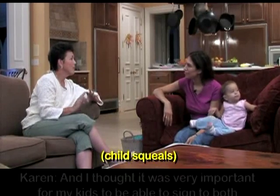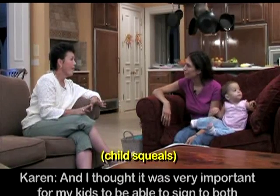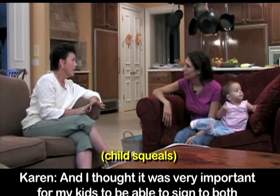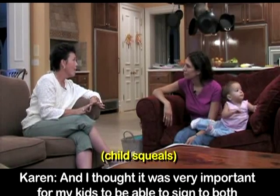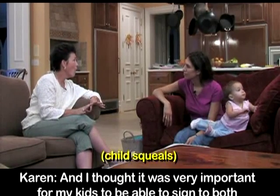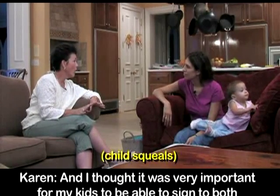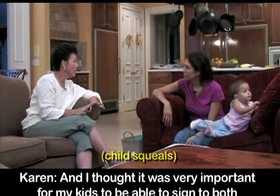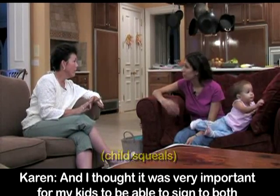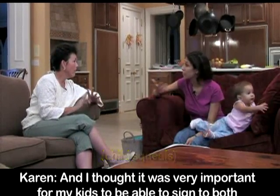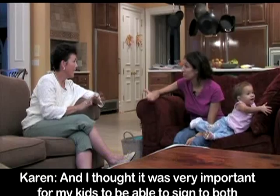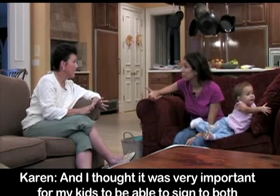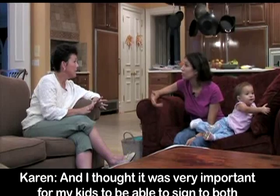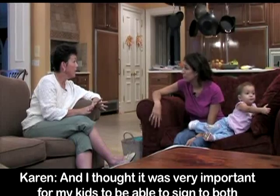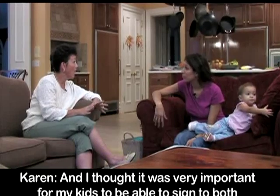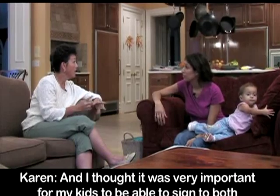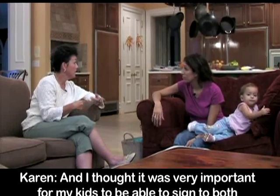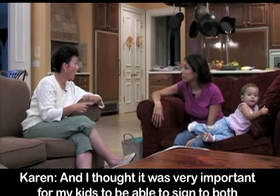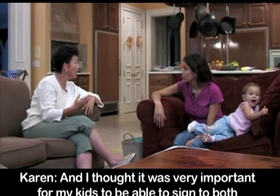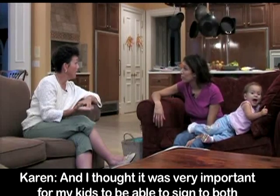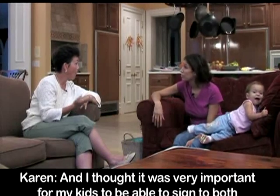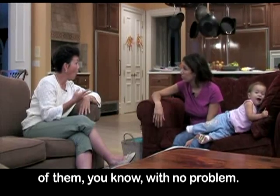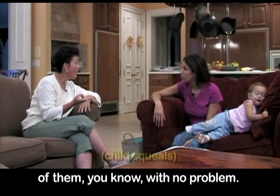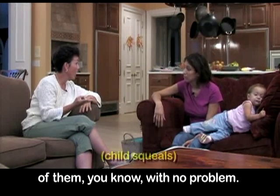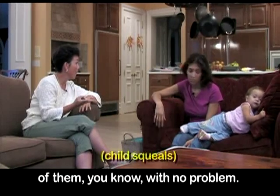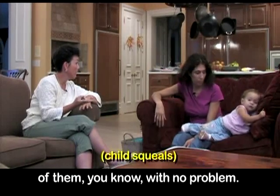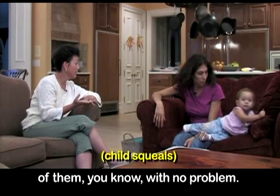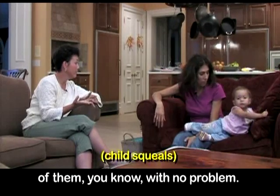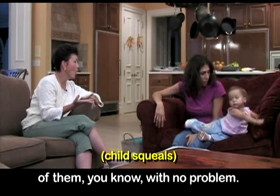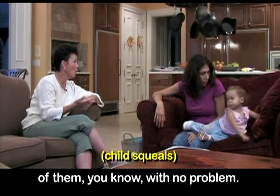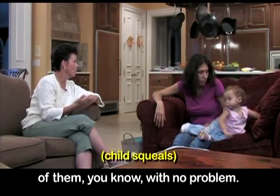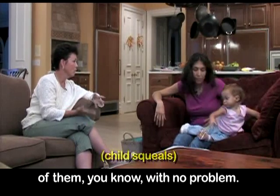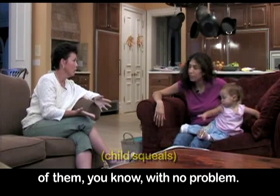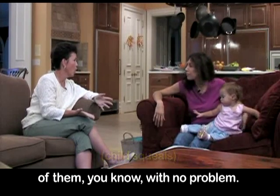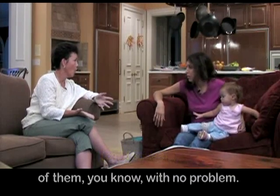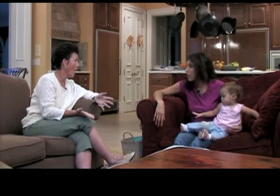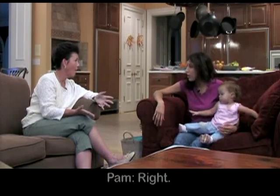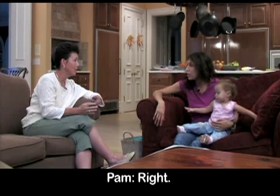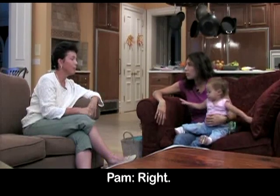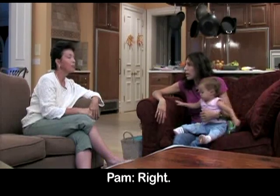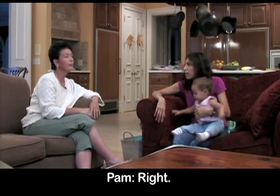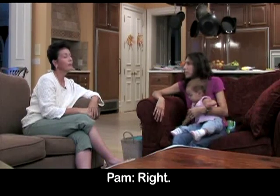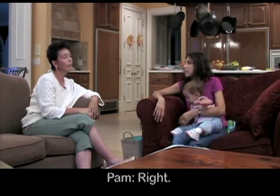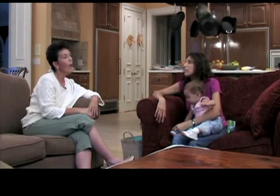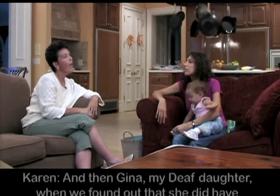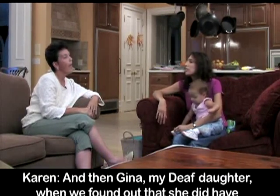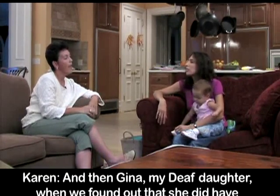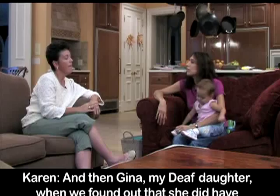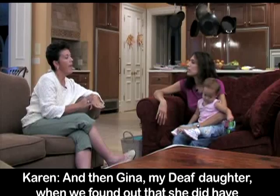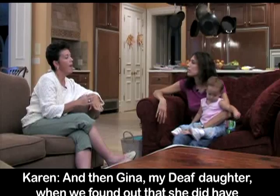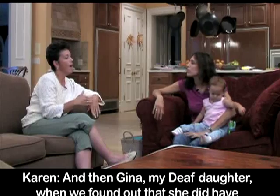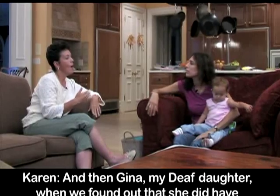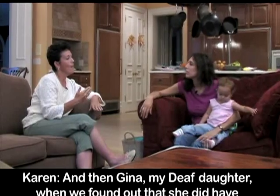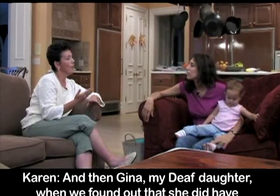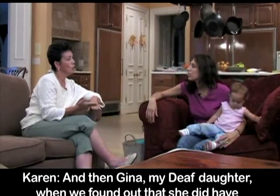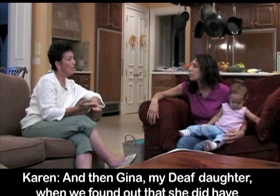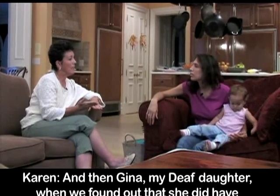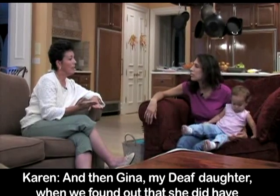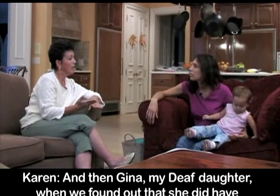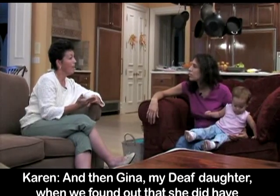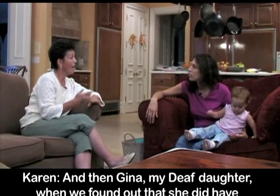very important for my kid to be able to sign to both of them, you know, with no problem. Right. And then Gina,